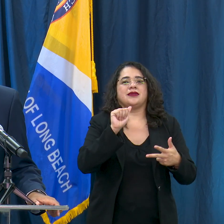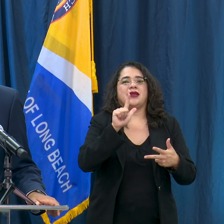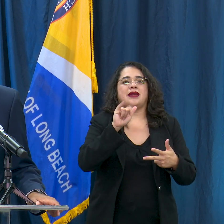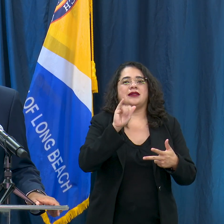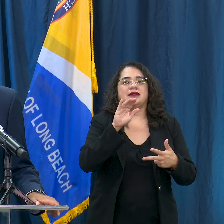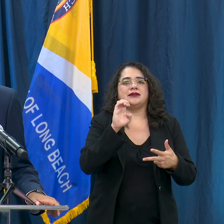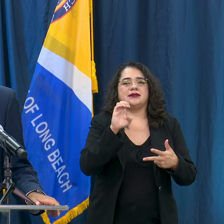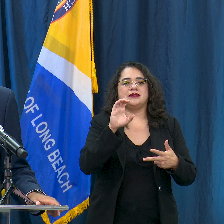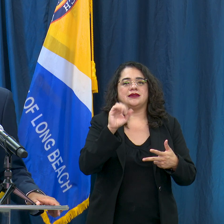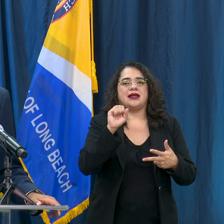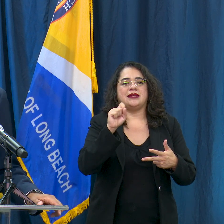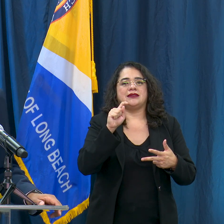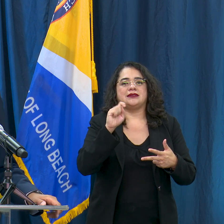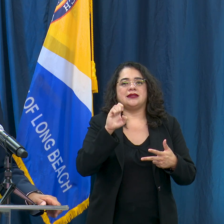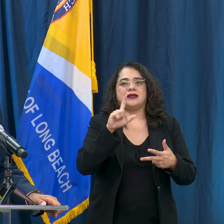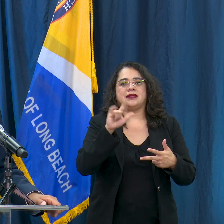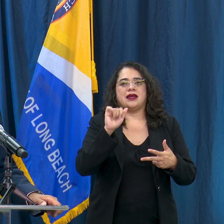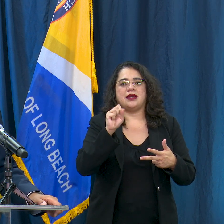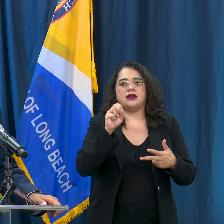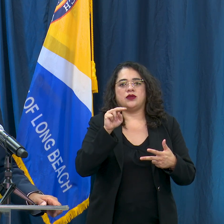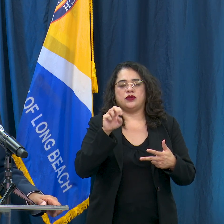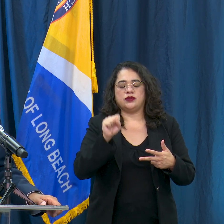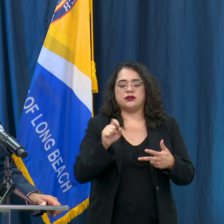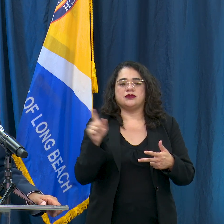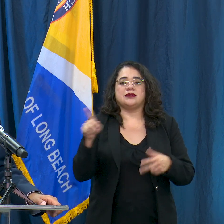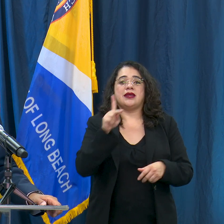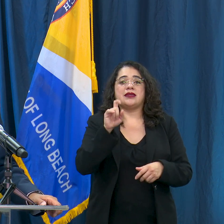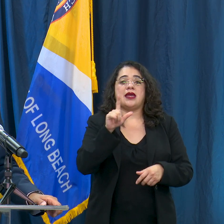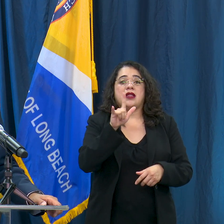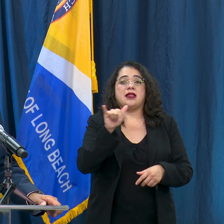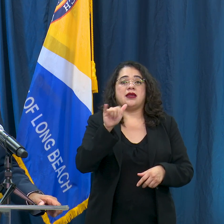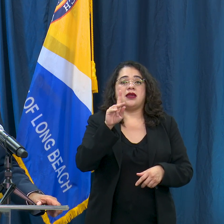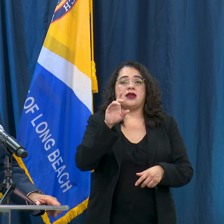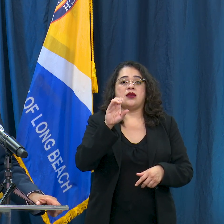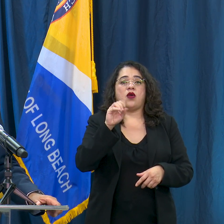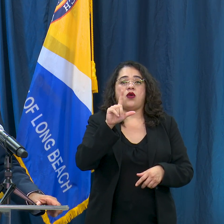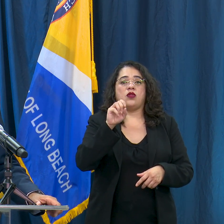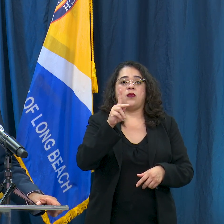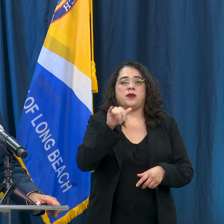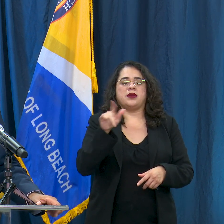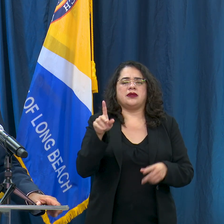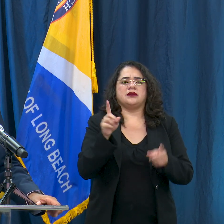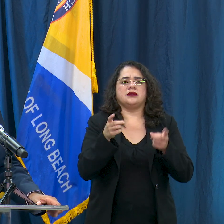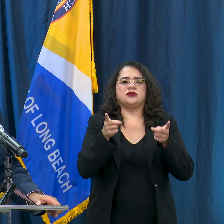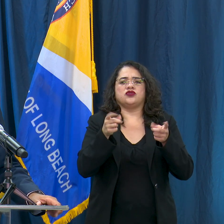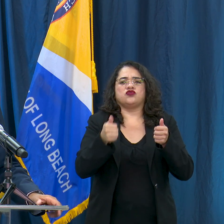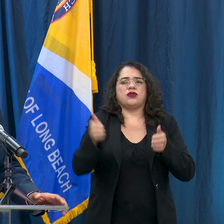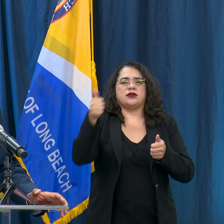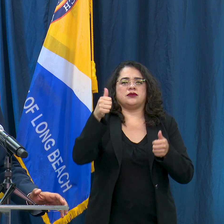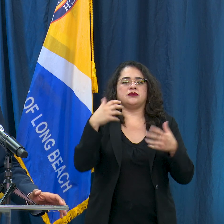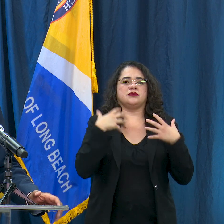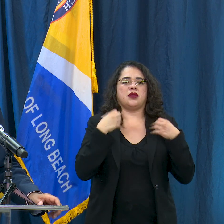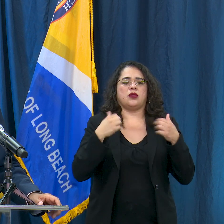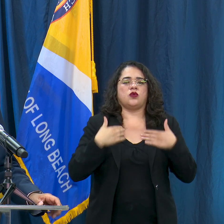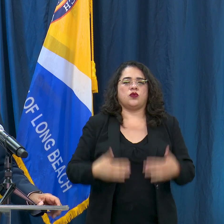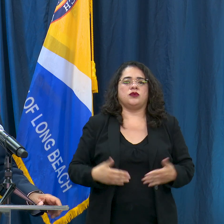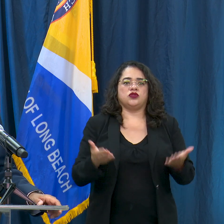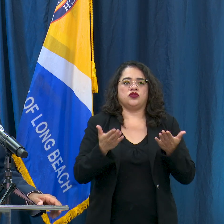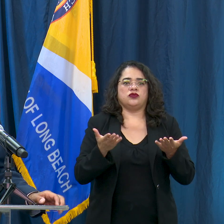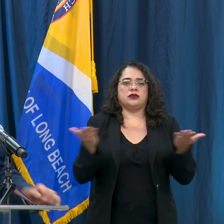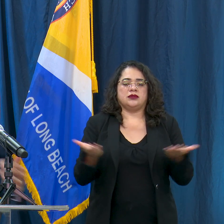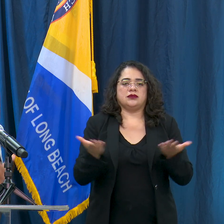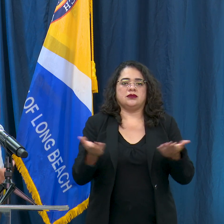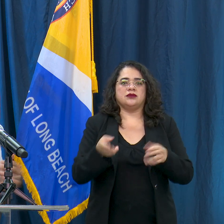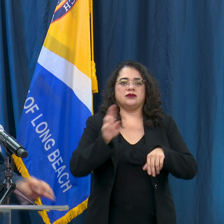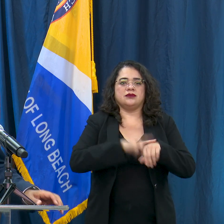Department, and Kelly Colopy, who is our Director of Health and Human Services, will also be making some remarks and answering any questions. And then, of